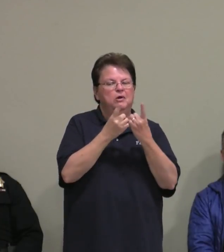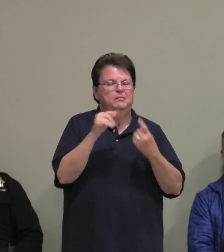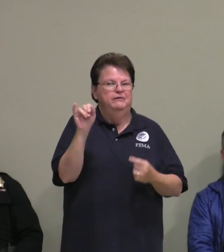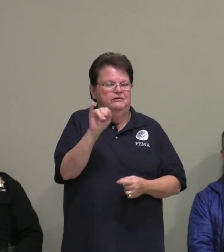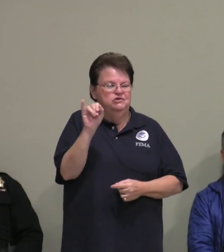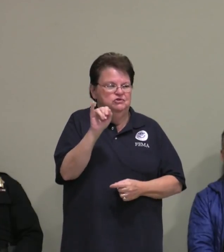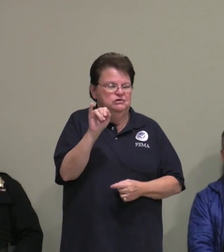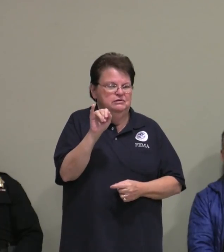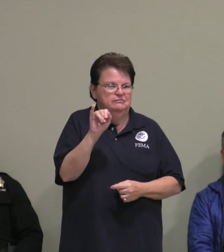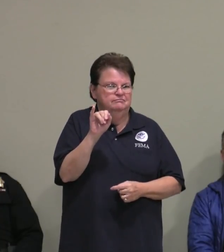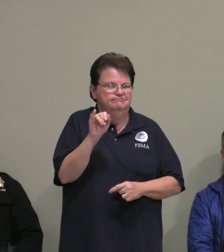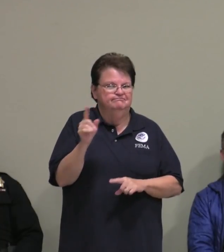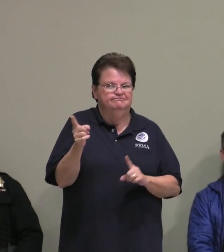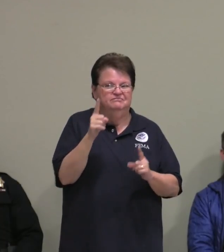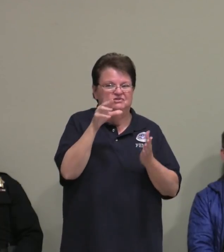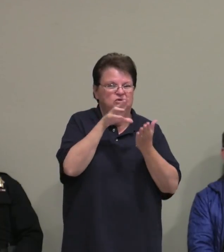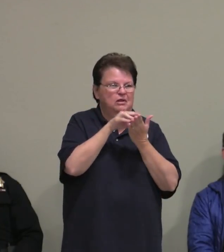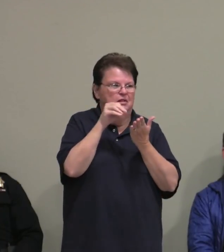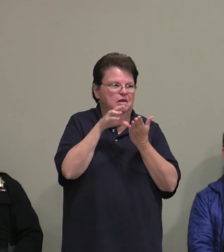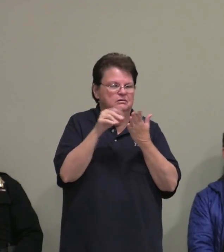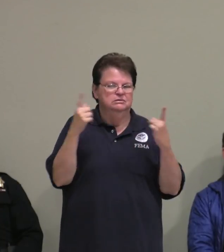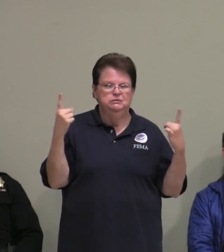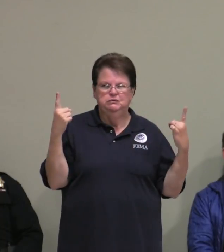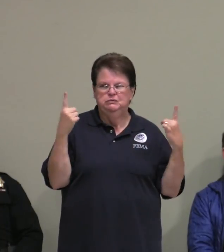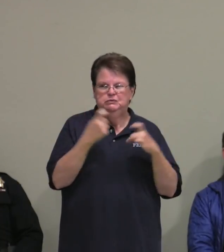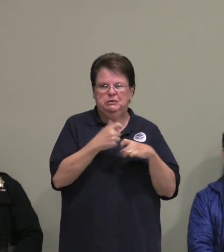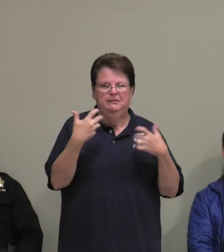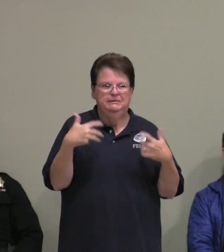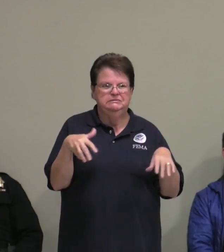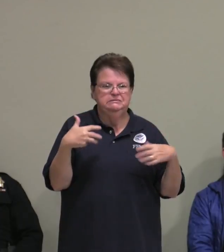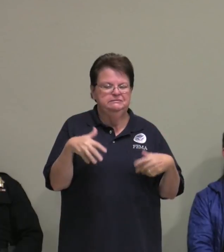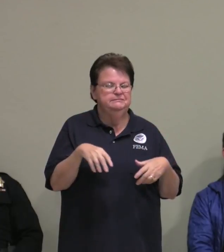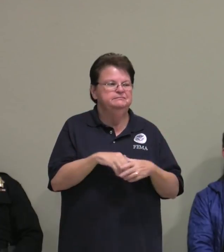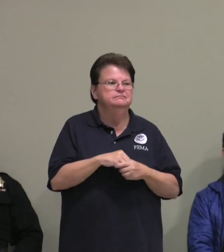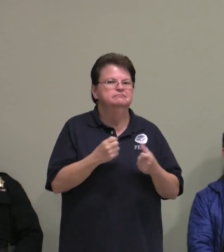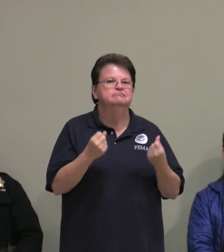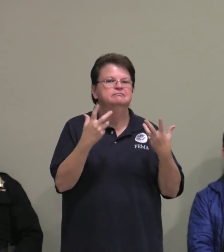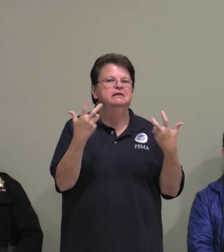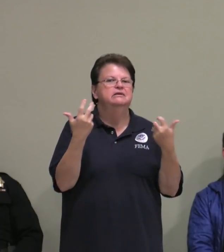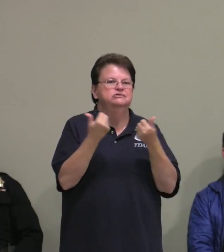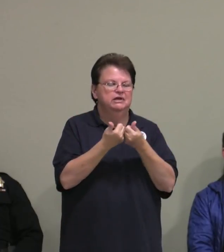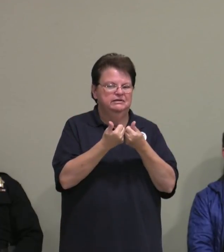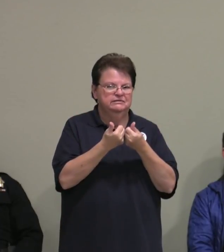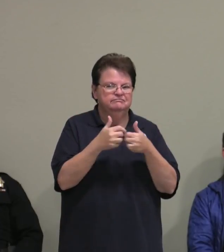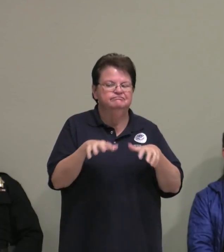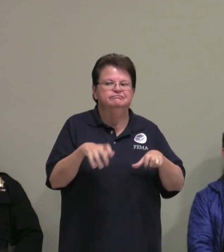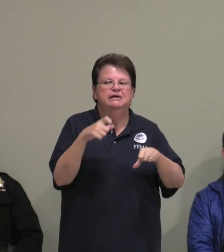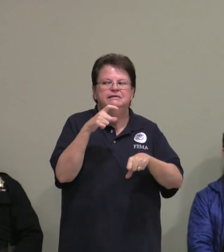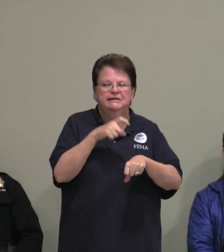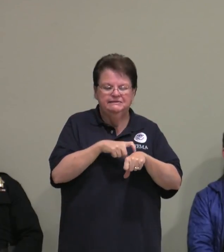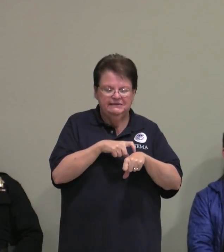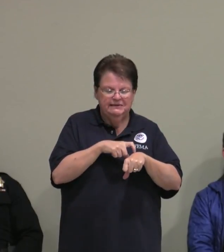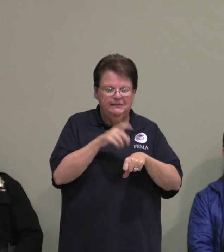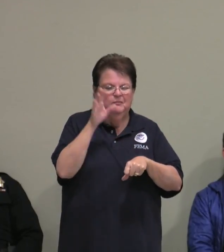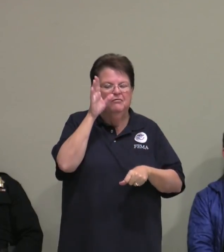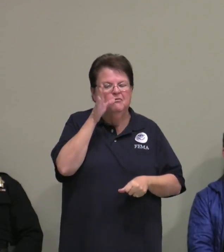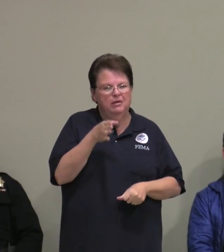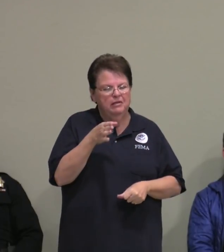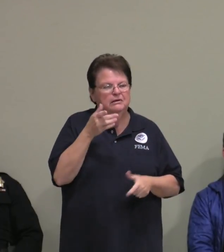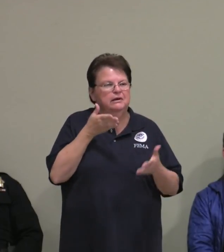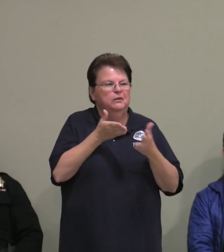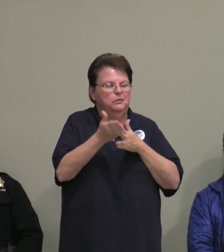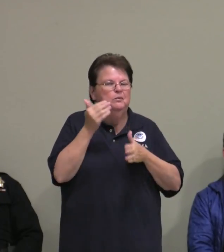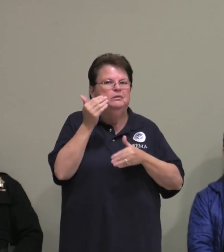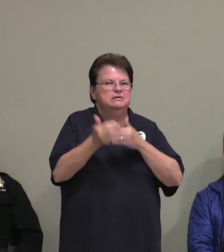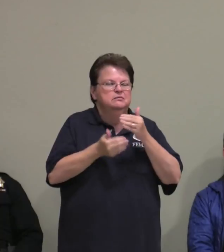Insurance, as you're learning, is a complex issue. There are a lot of challenges. It is going to take some time to get through the